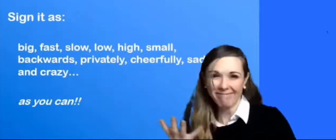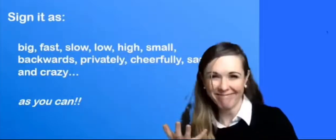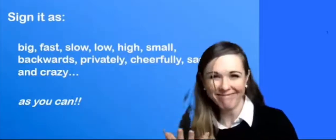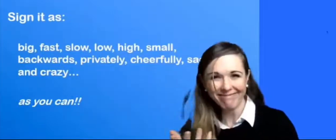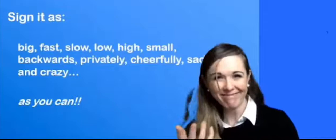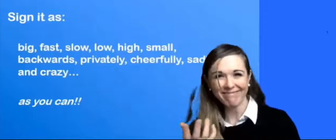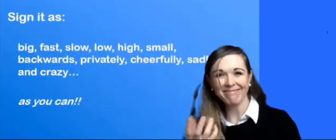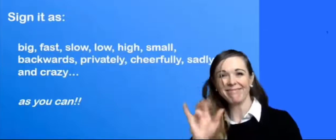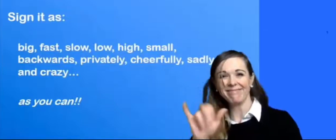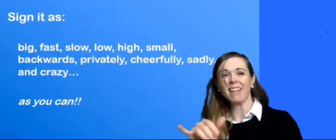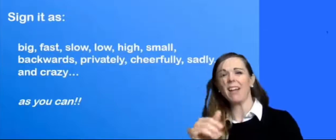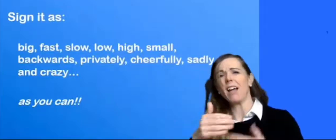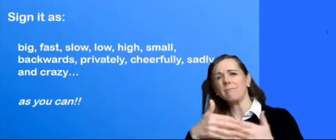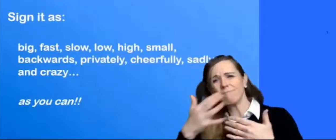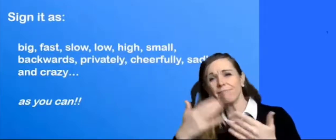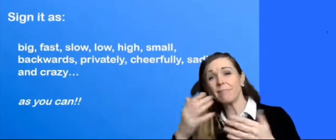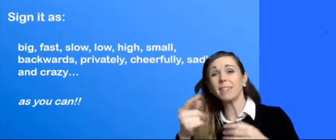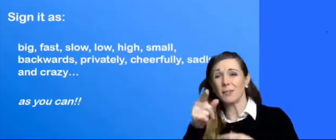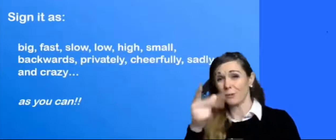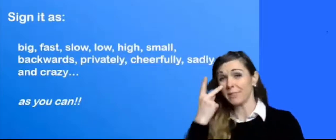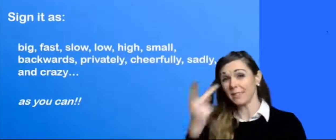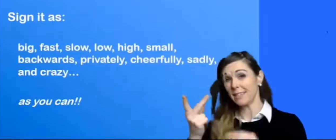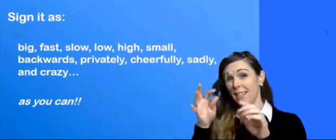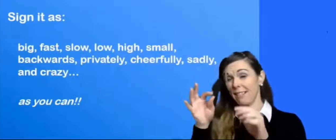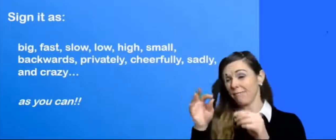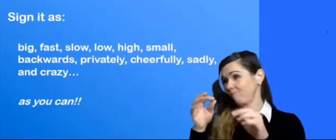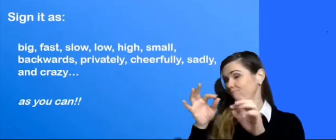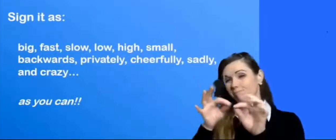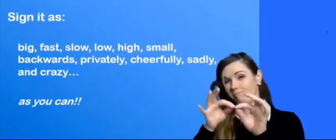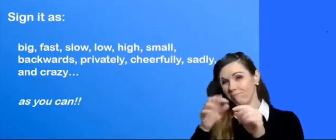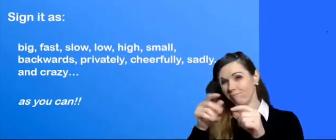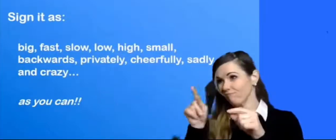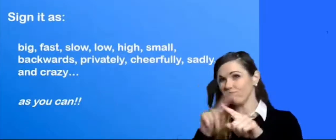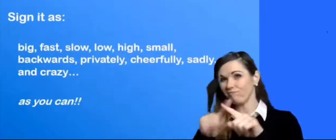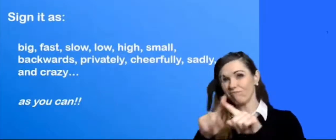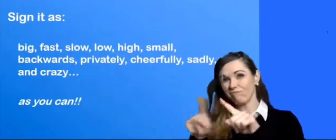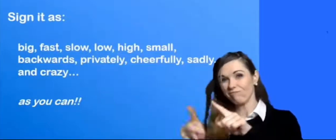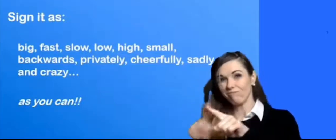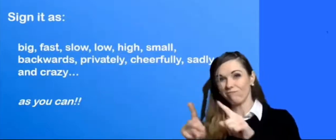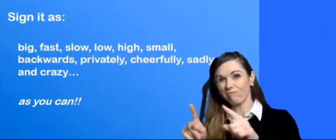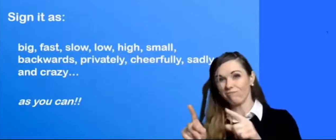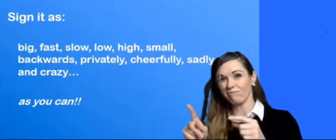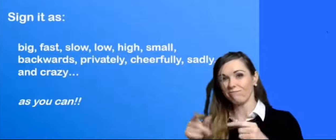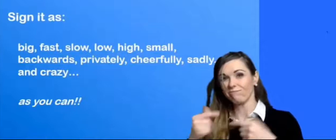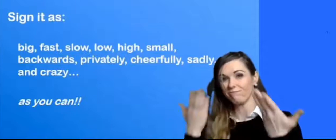signing cat really big, and you all take turns. Then you all sign it really fast.